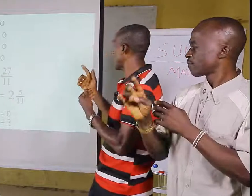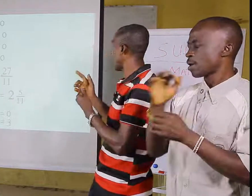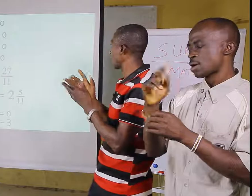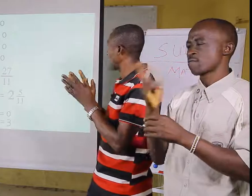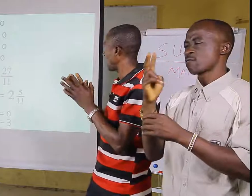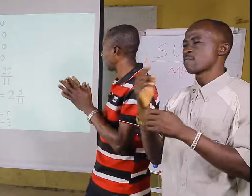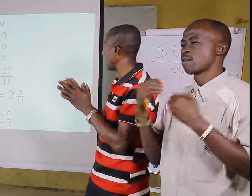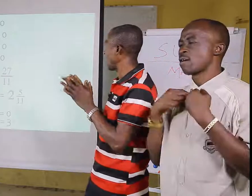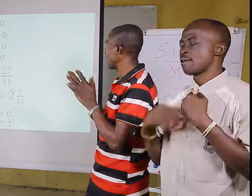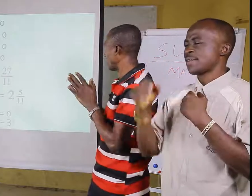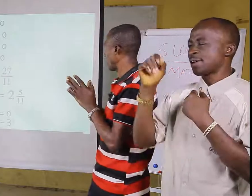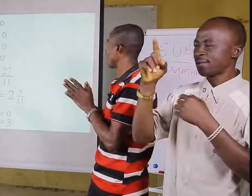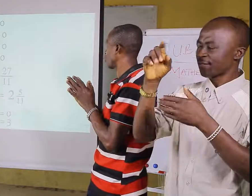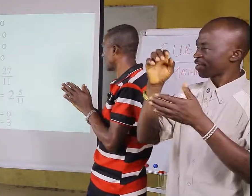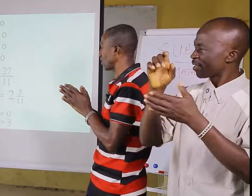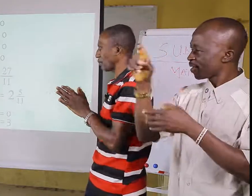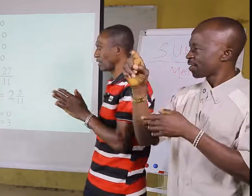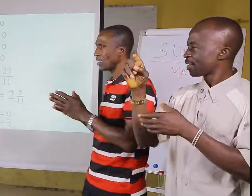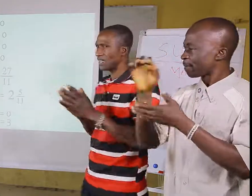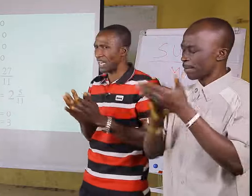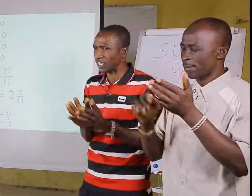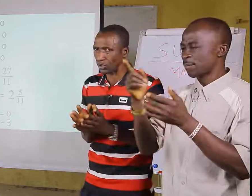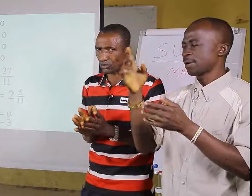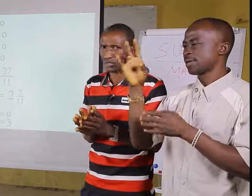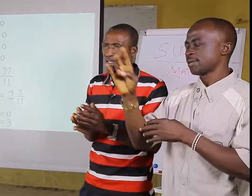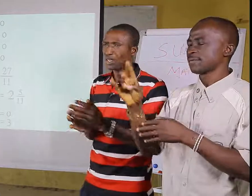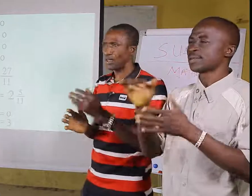we also have 11x minus 27.